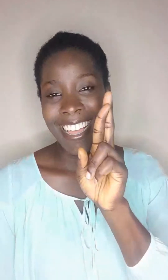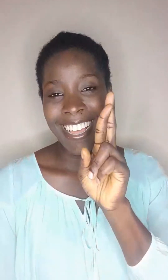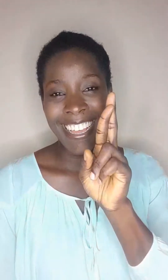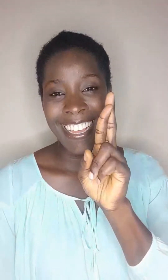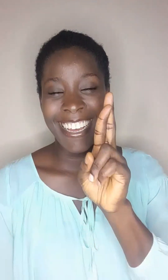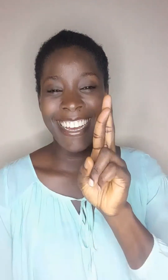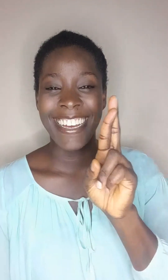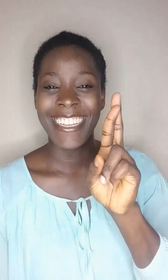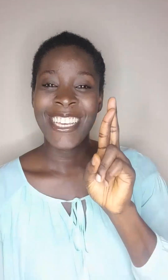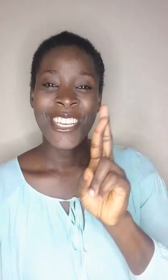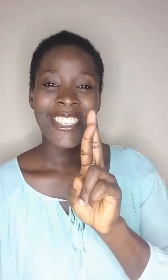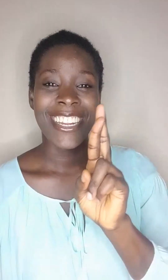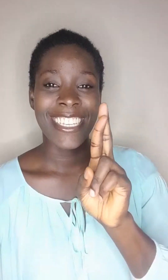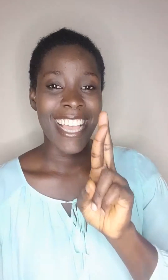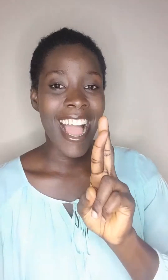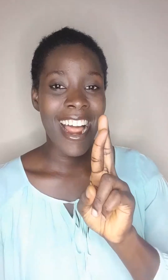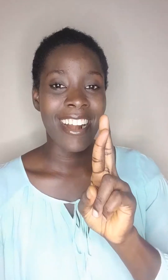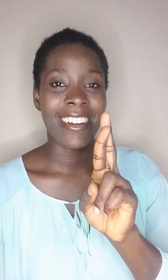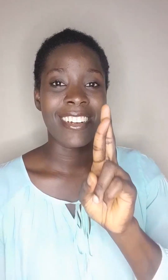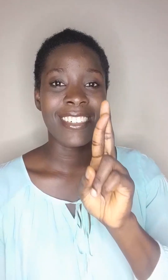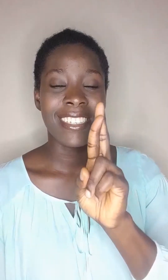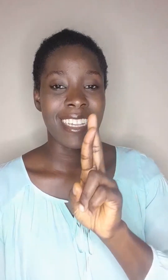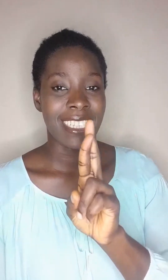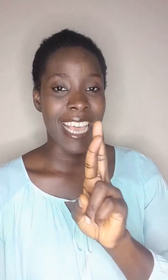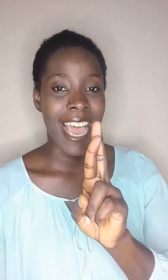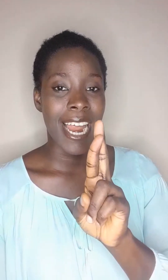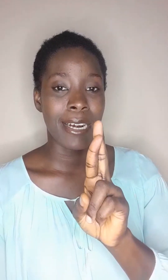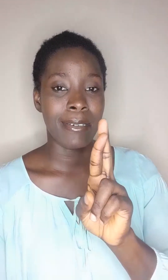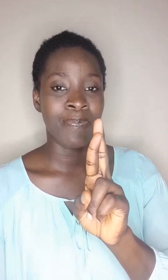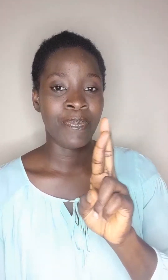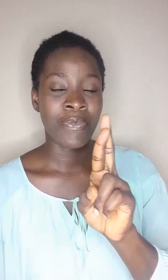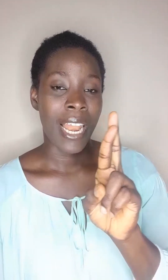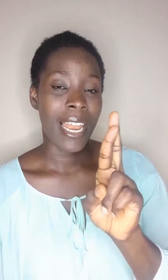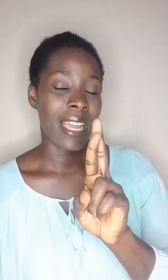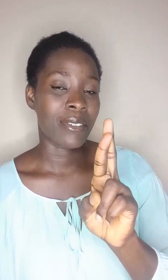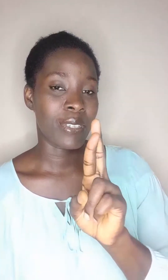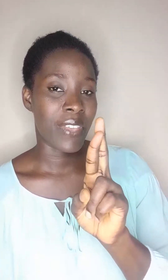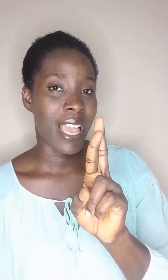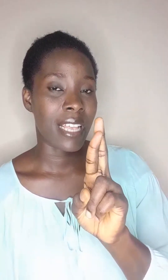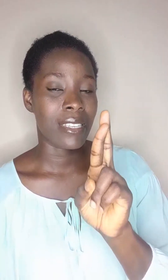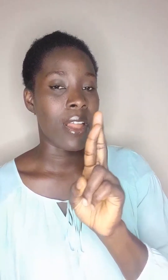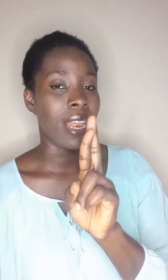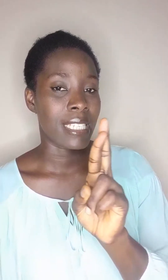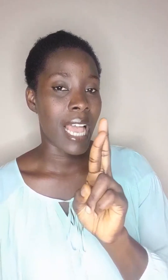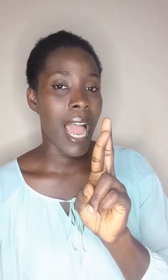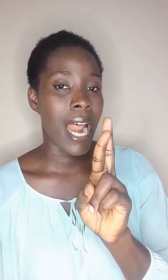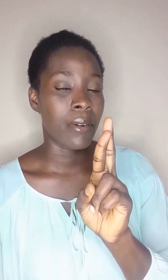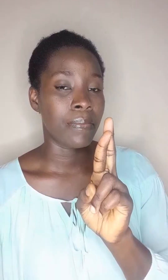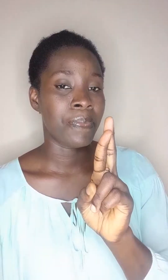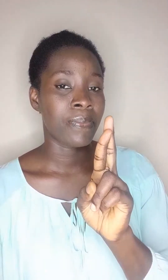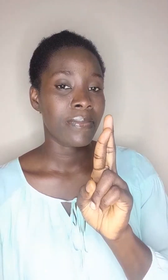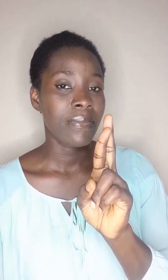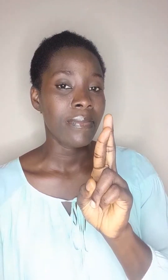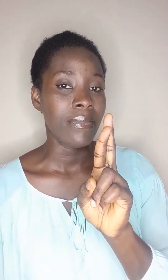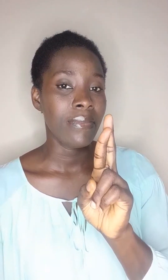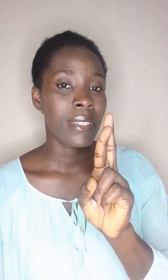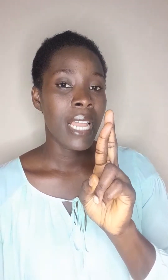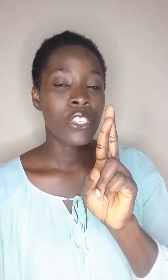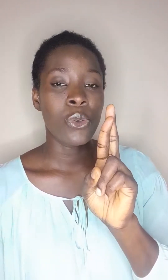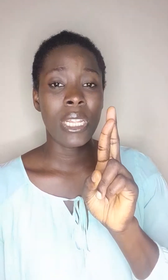Rhoda. So letter R. This is letter R. Like cross fingers, letter R. So the next